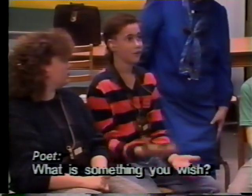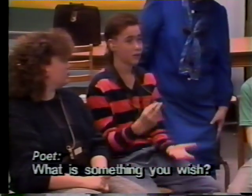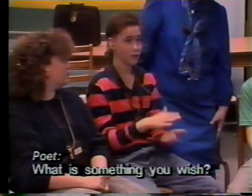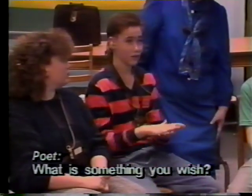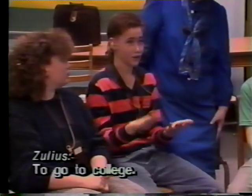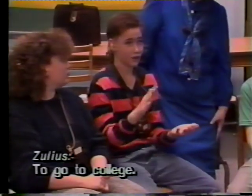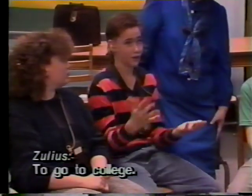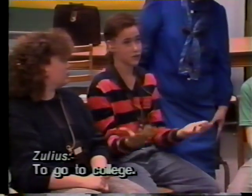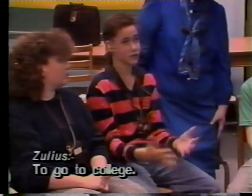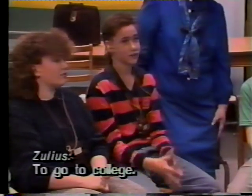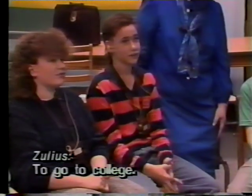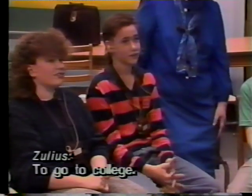Go to college.